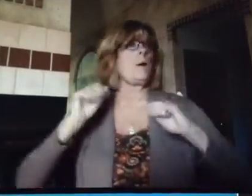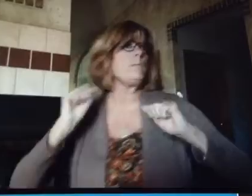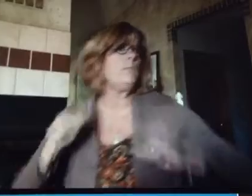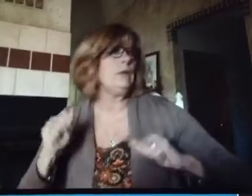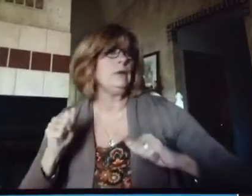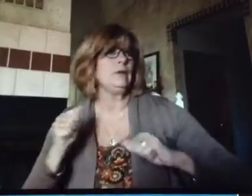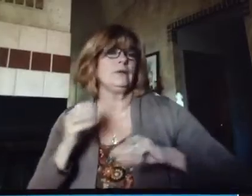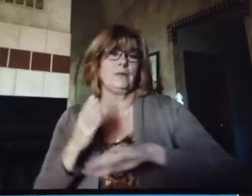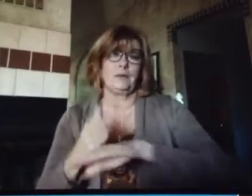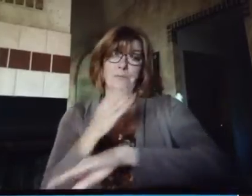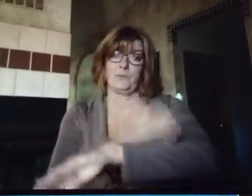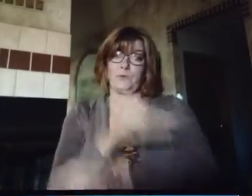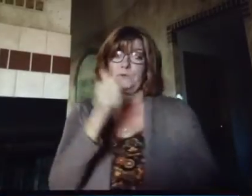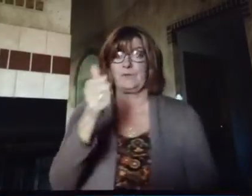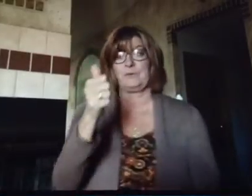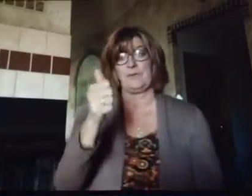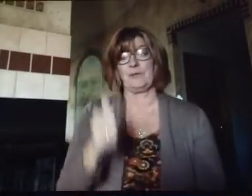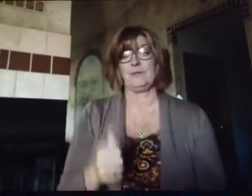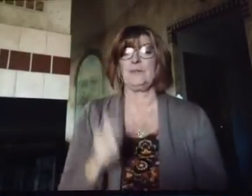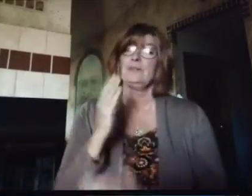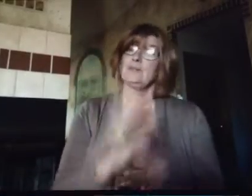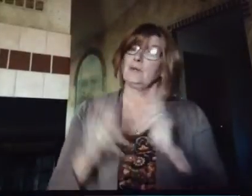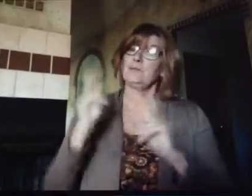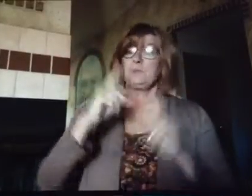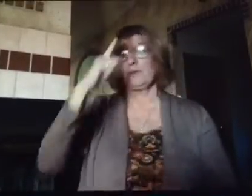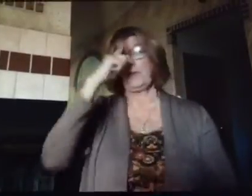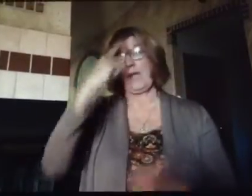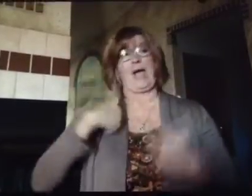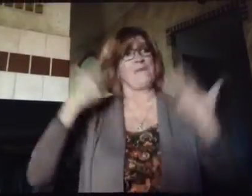You have to have this desire and ability to improve yourself.